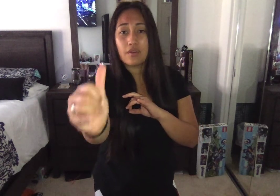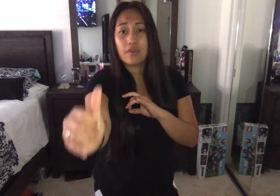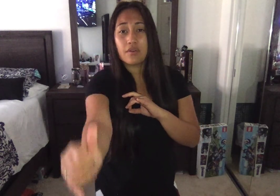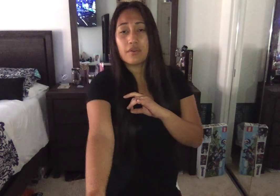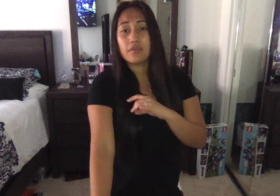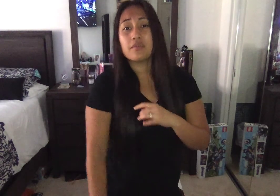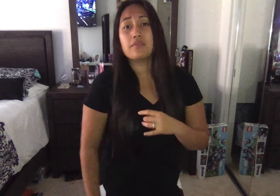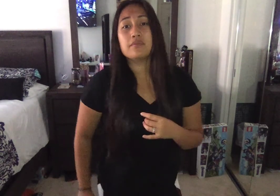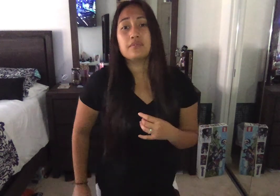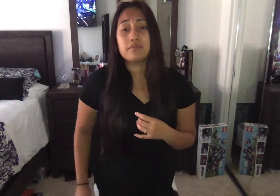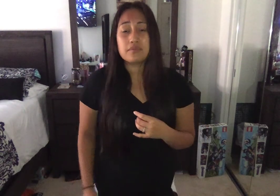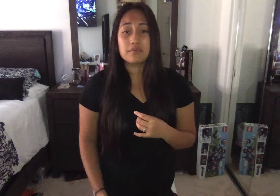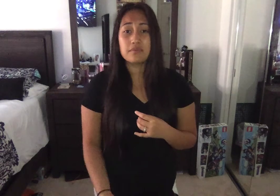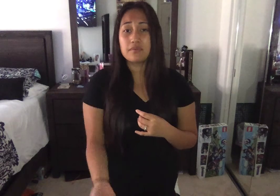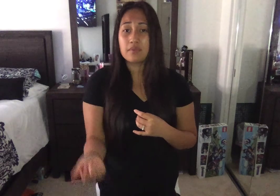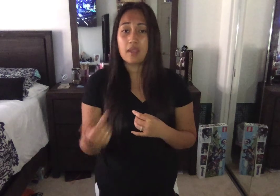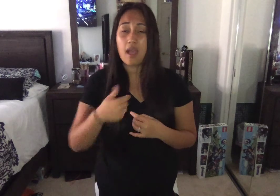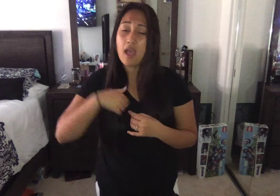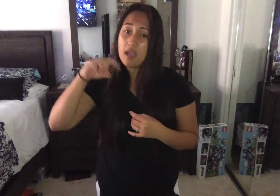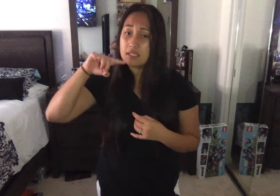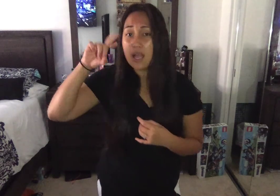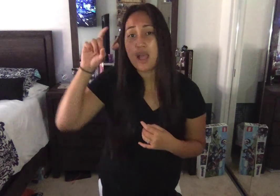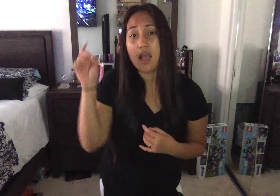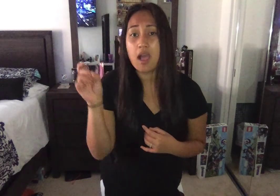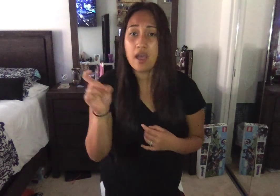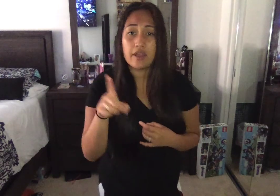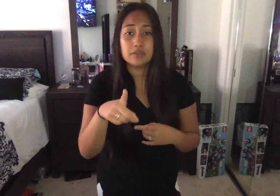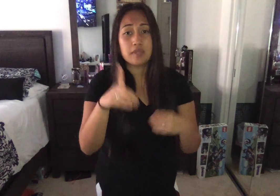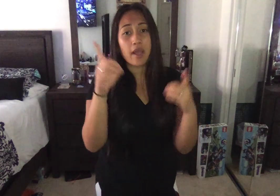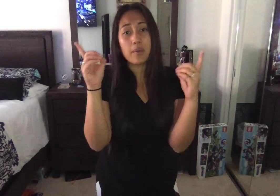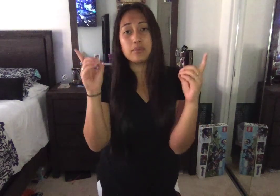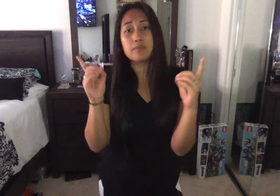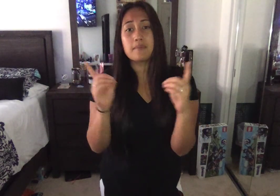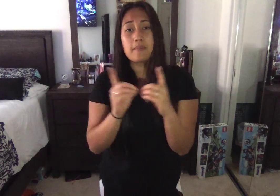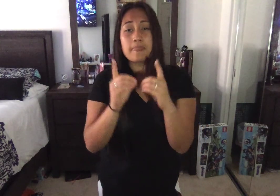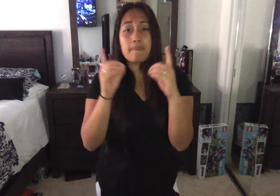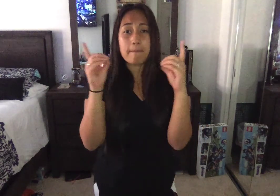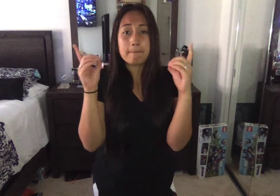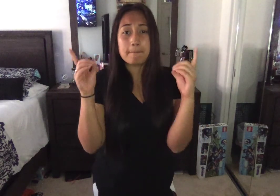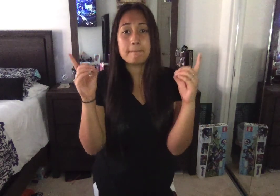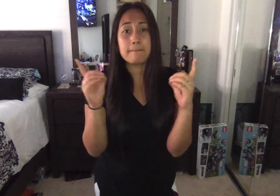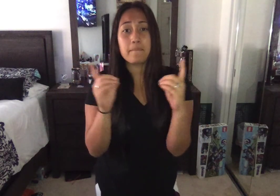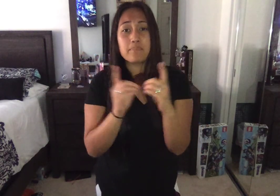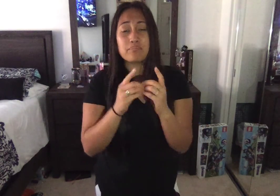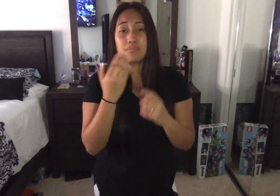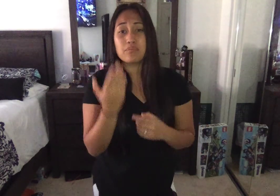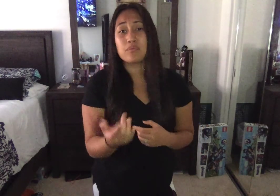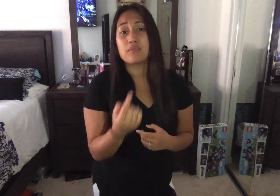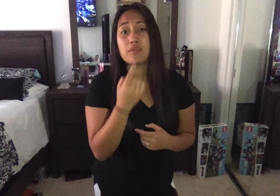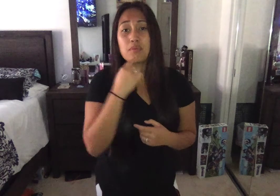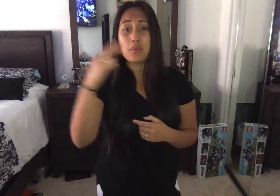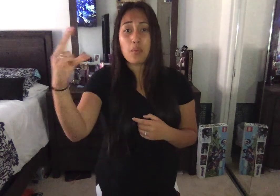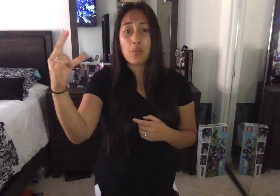Ooh, when I asked you out, you said no for love